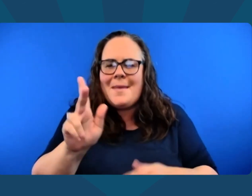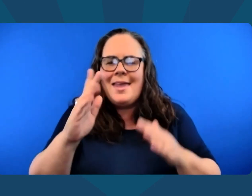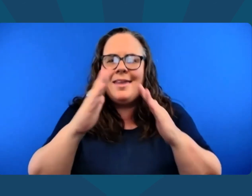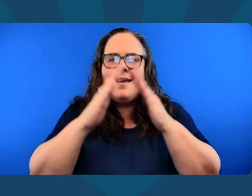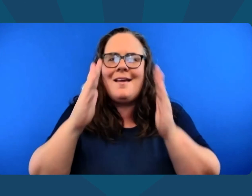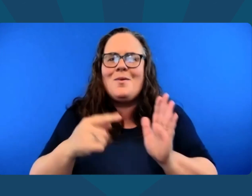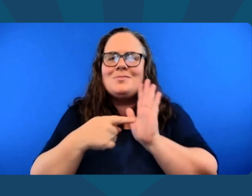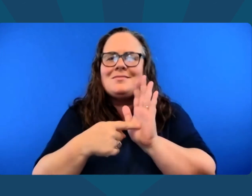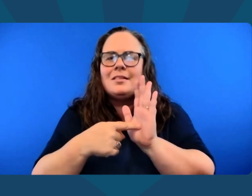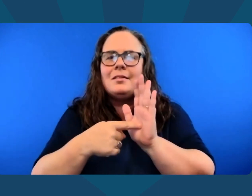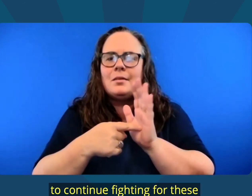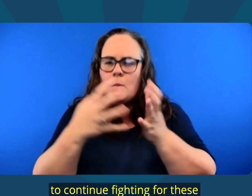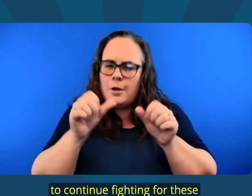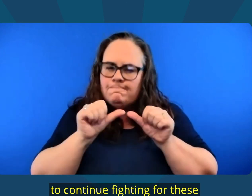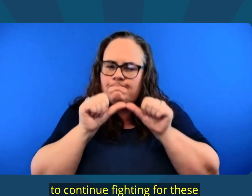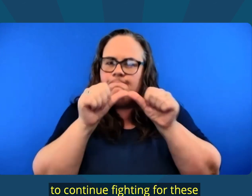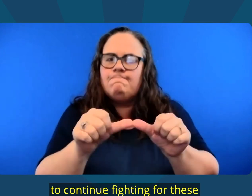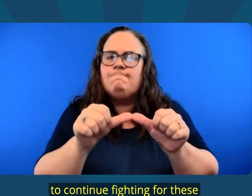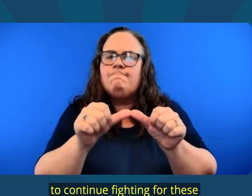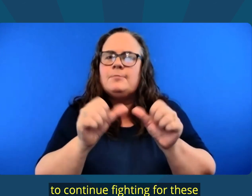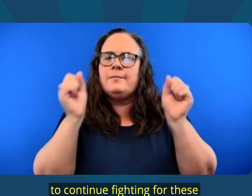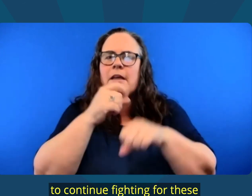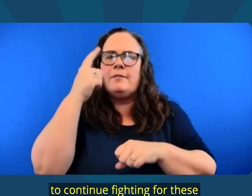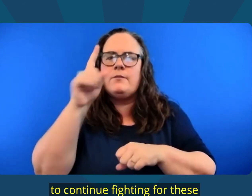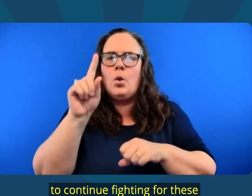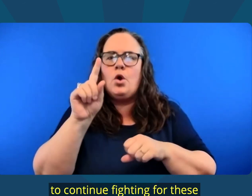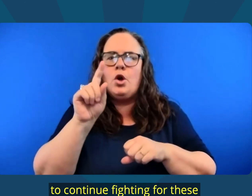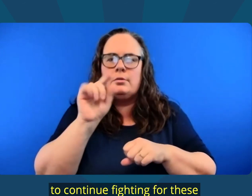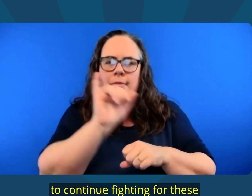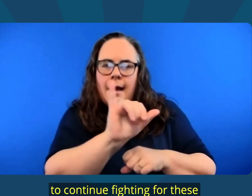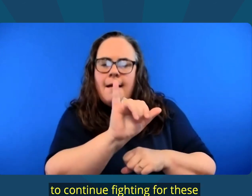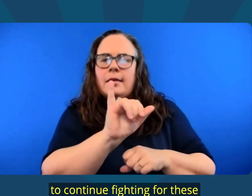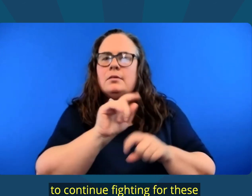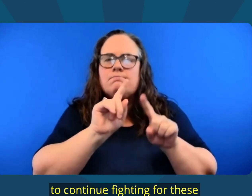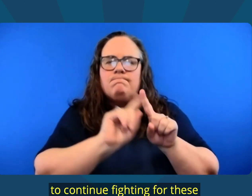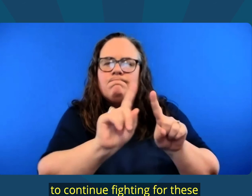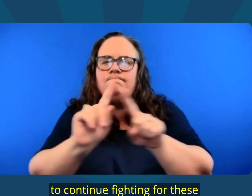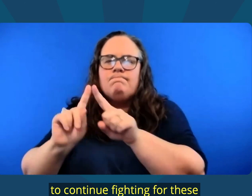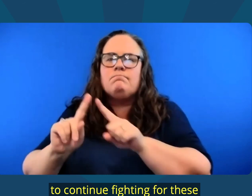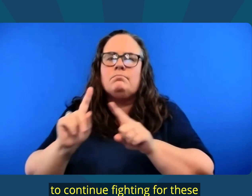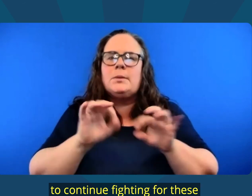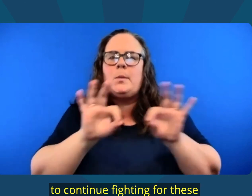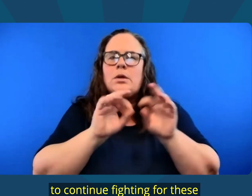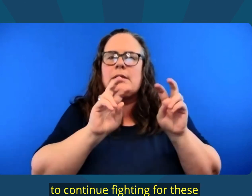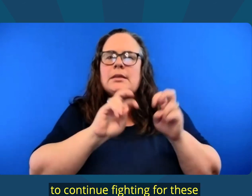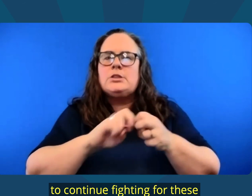Jen hopes to return to the House to continue fighting for these and other important issues.